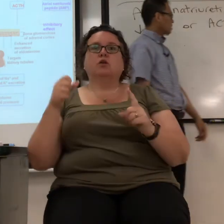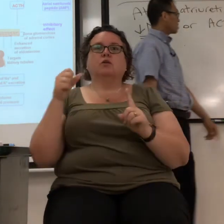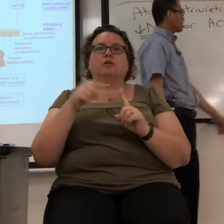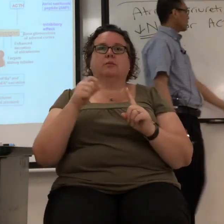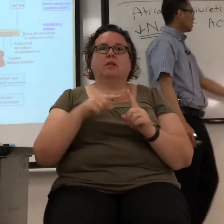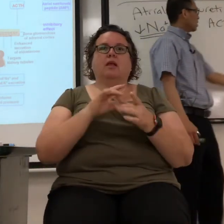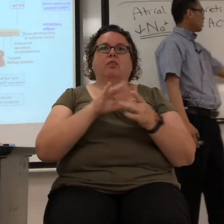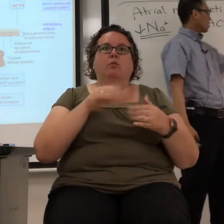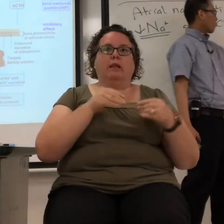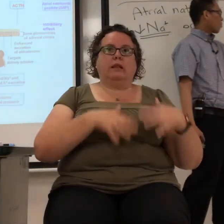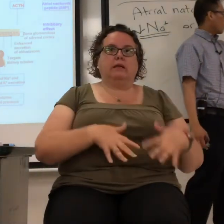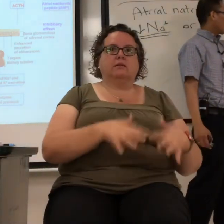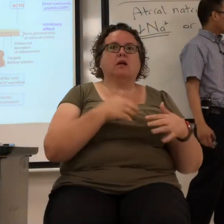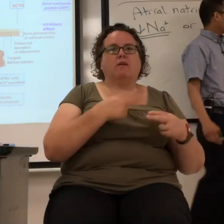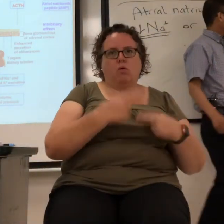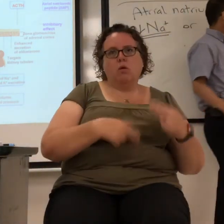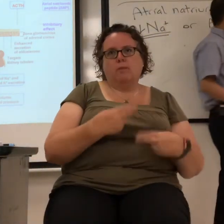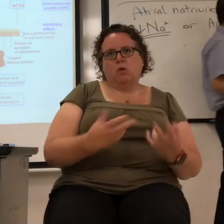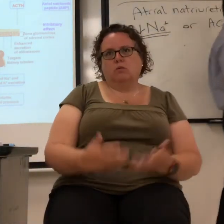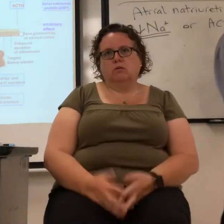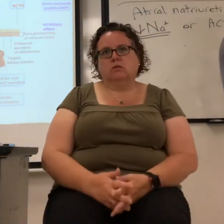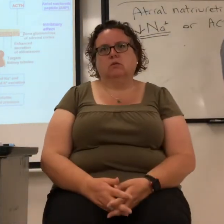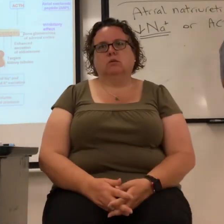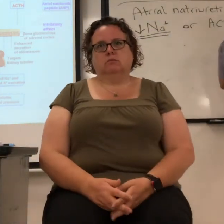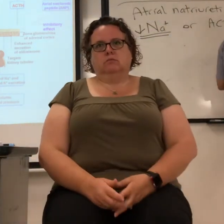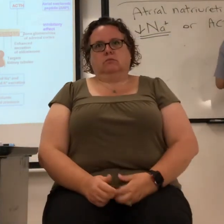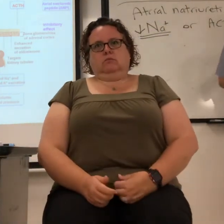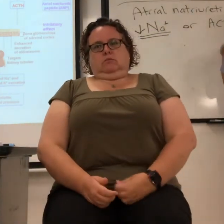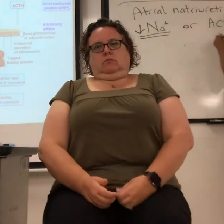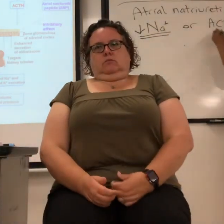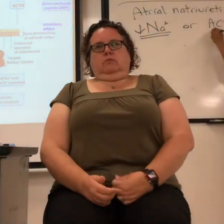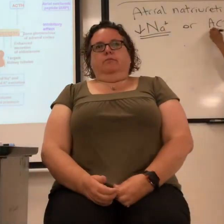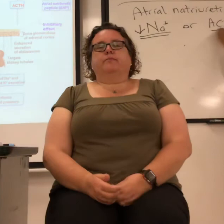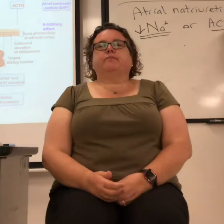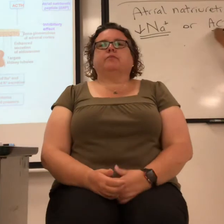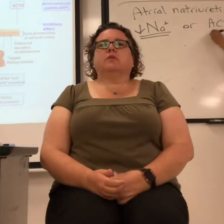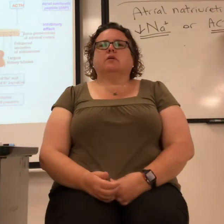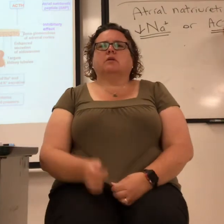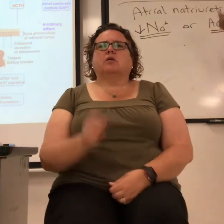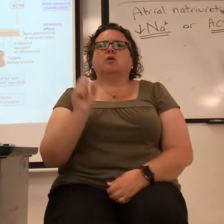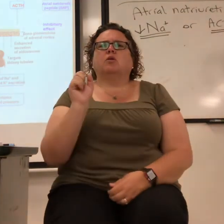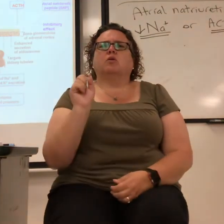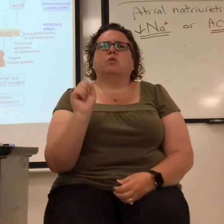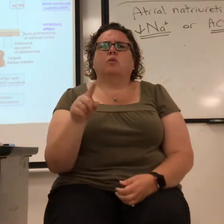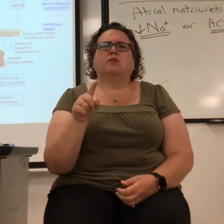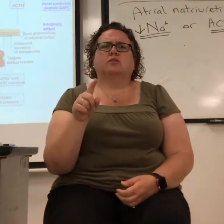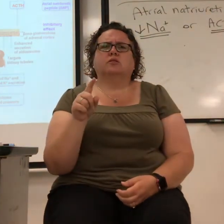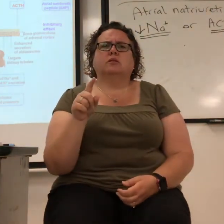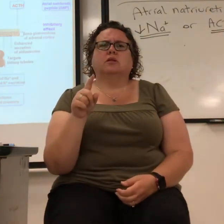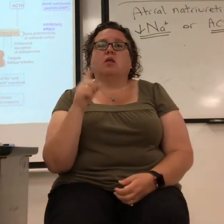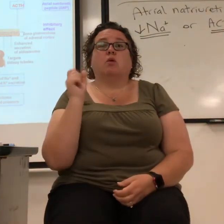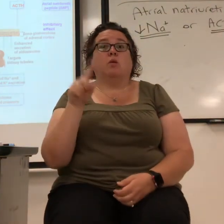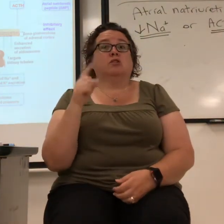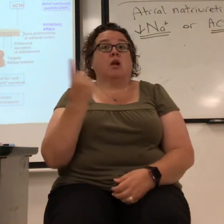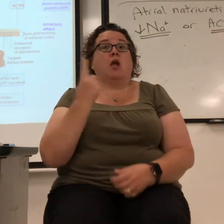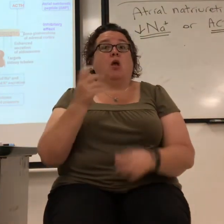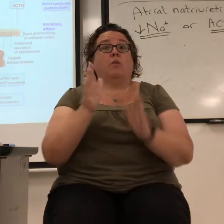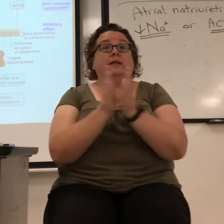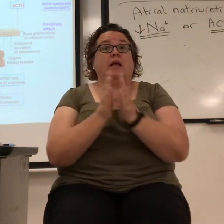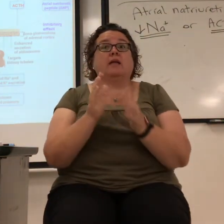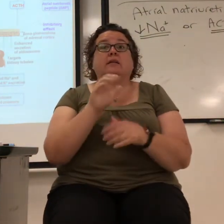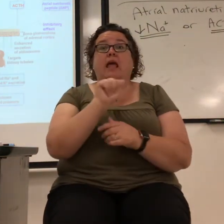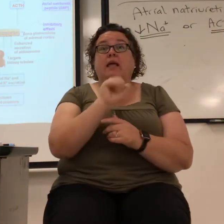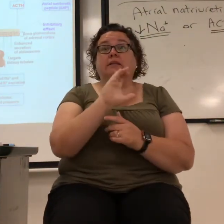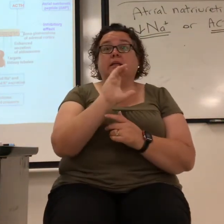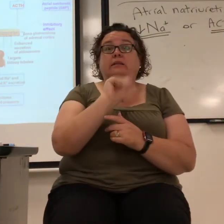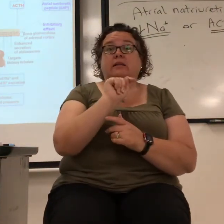the release of a hormone. So the question I always ask, maybe you got it right on today's quiz, is ACTH,